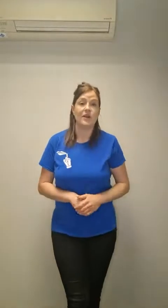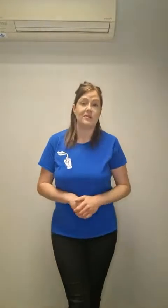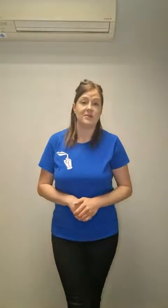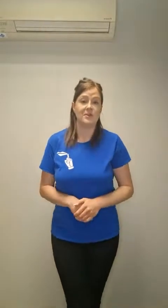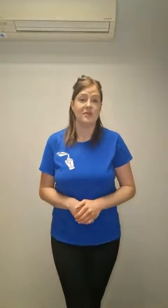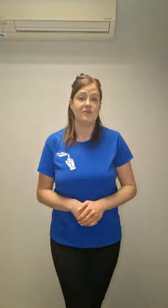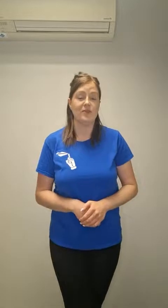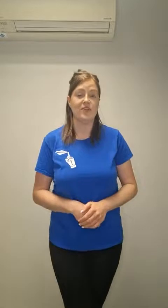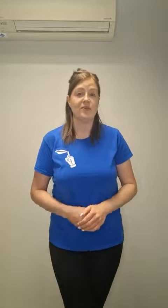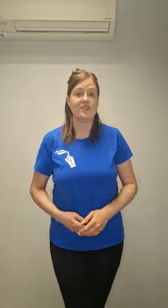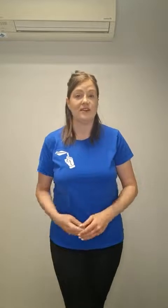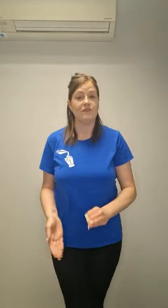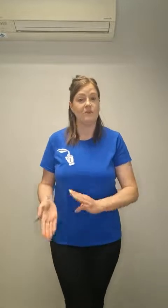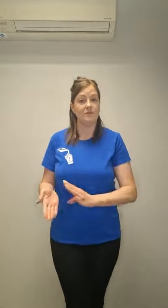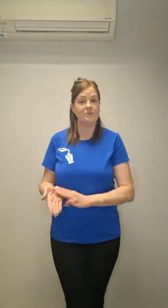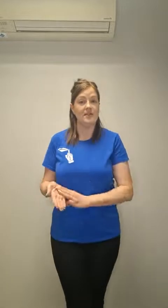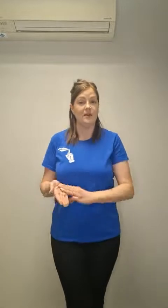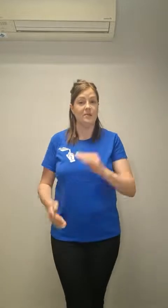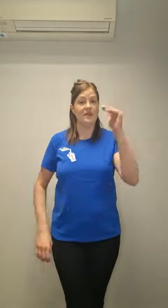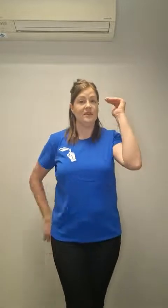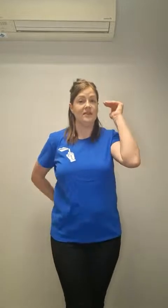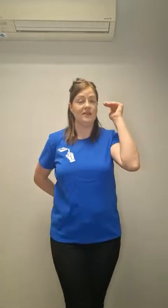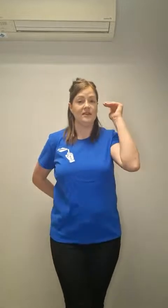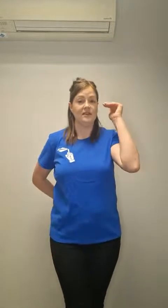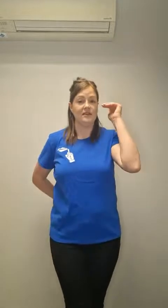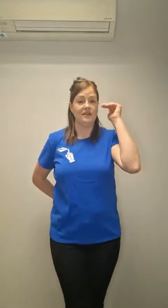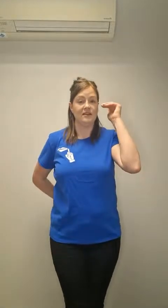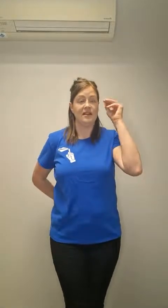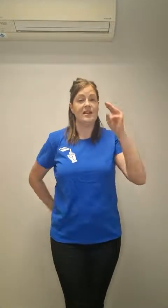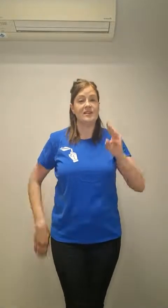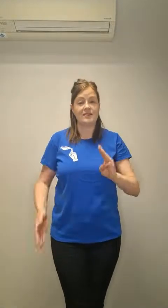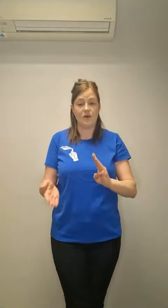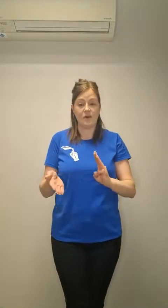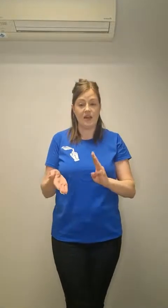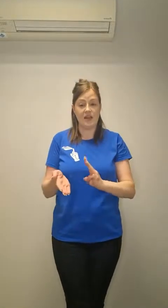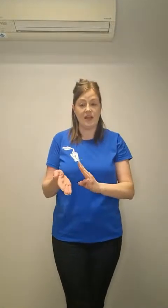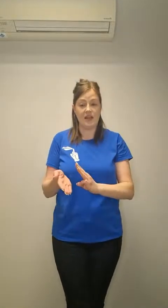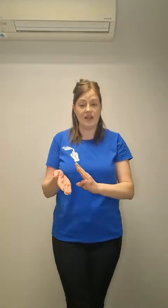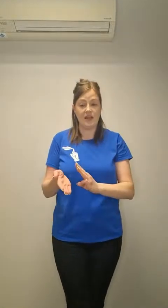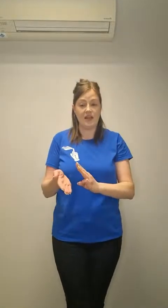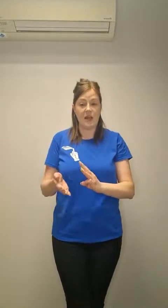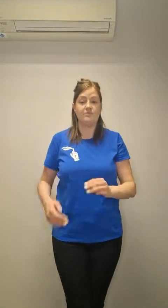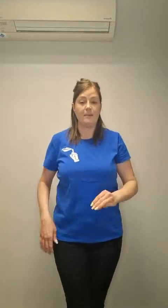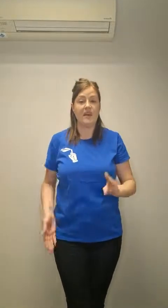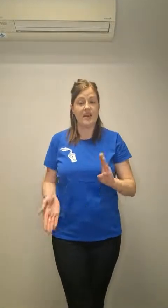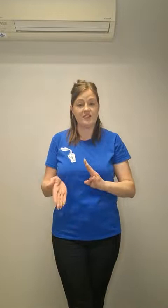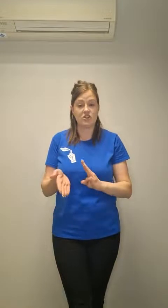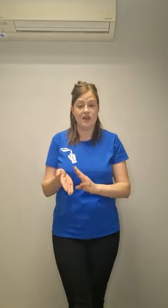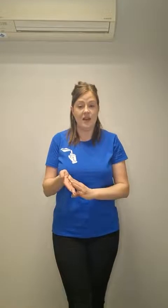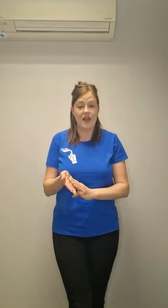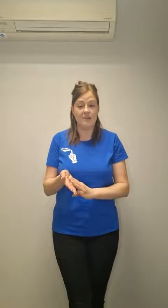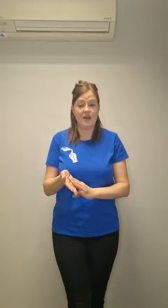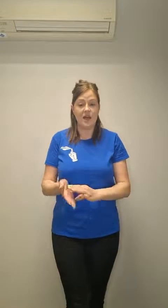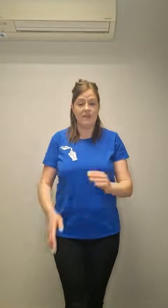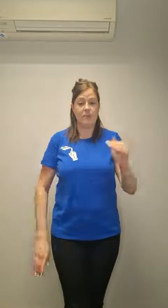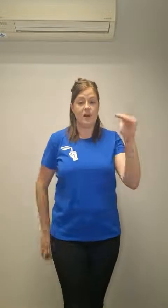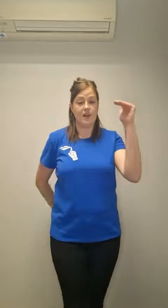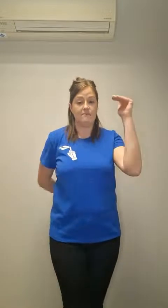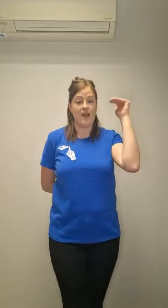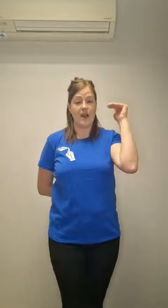more time for you. The sign for museum is working, make letter shape M, then working bent hand,